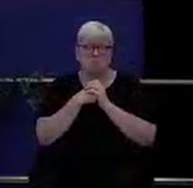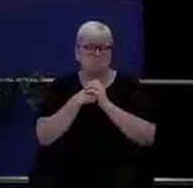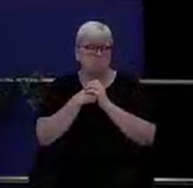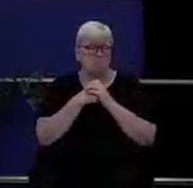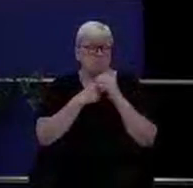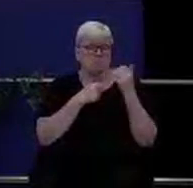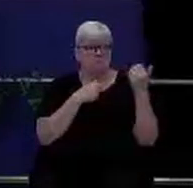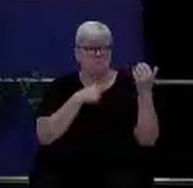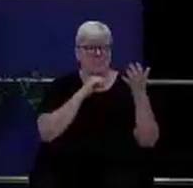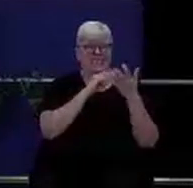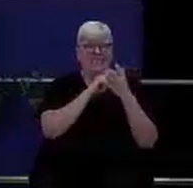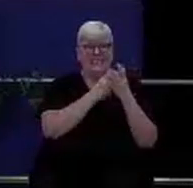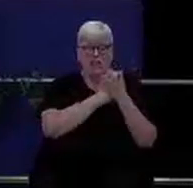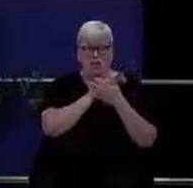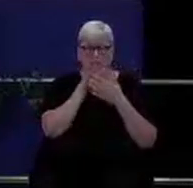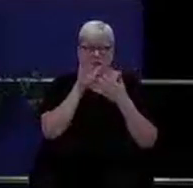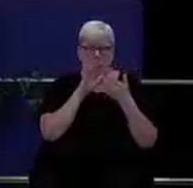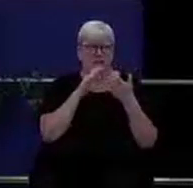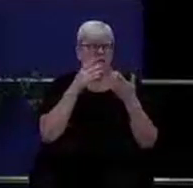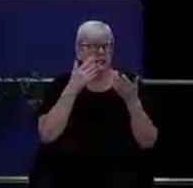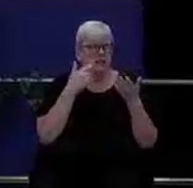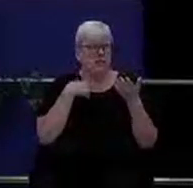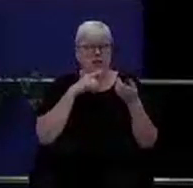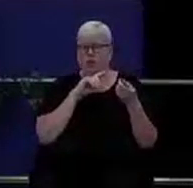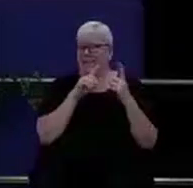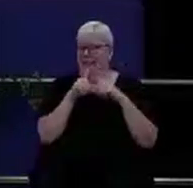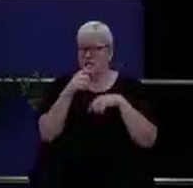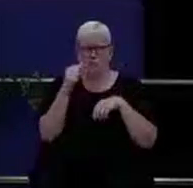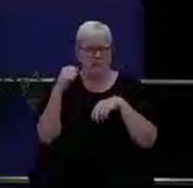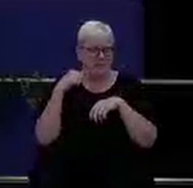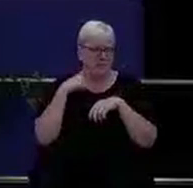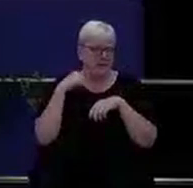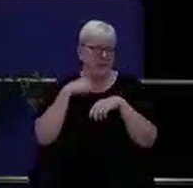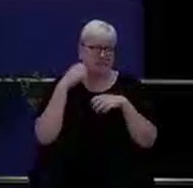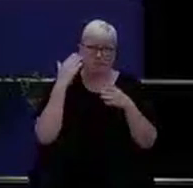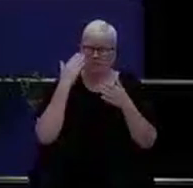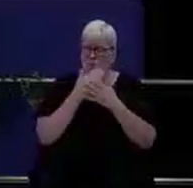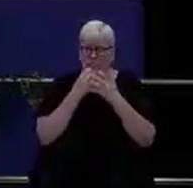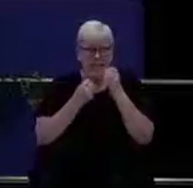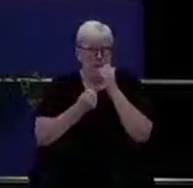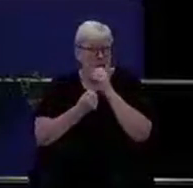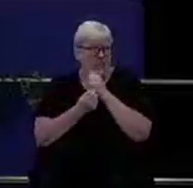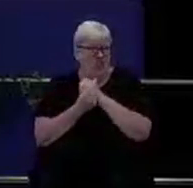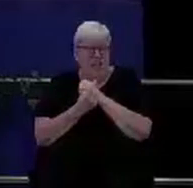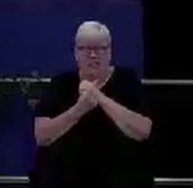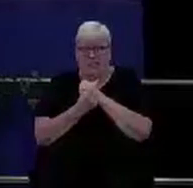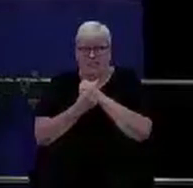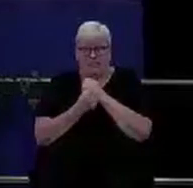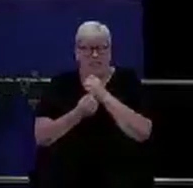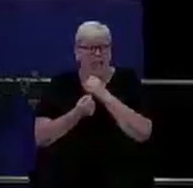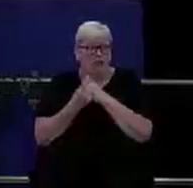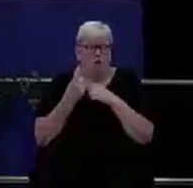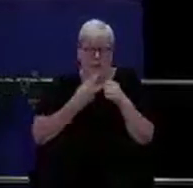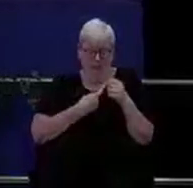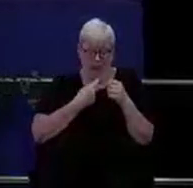Although, I would say, and this is maybe not going to be the answer you expect, but it's entirely by chance that I happen to have written a personal